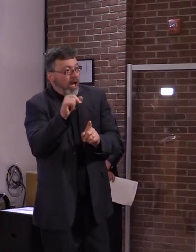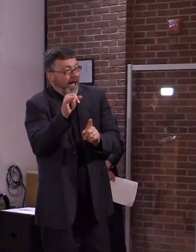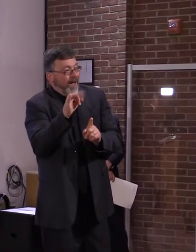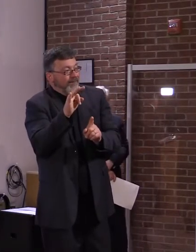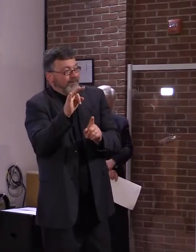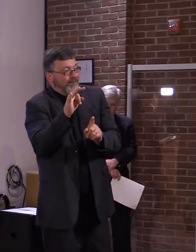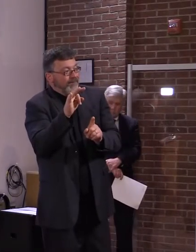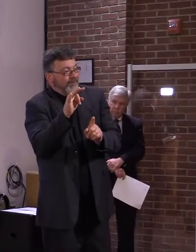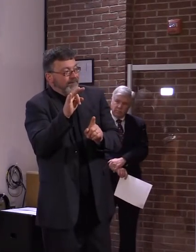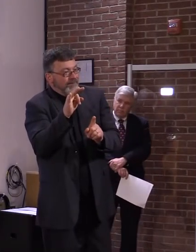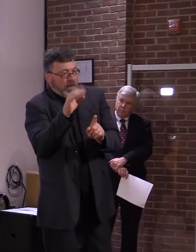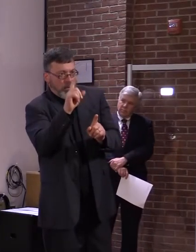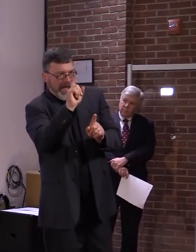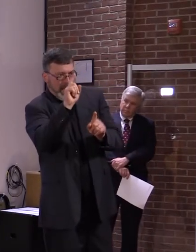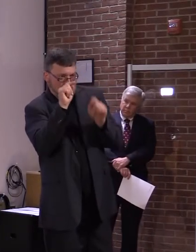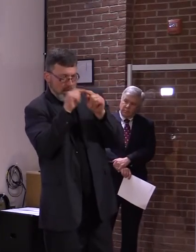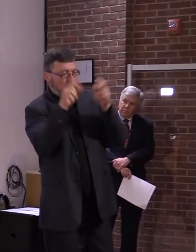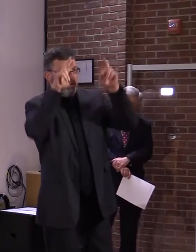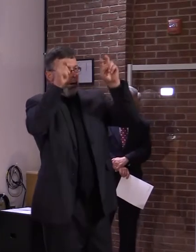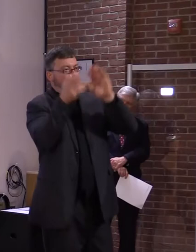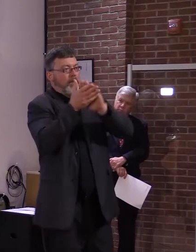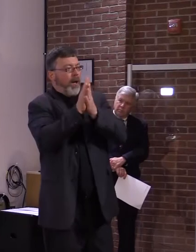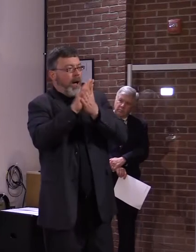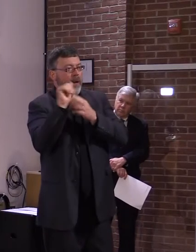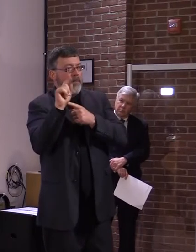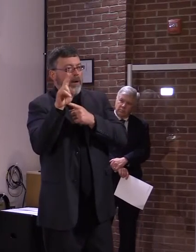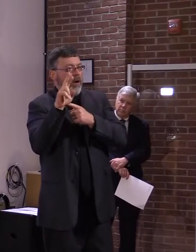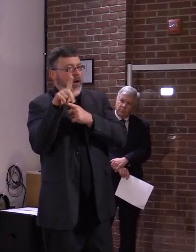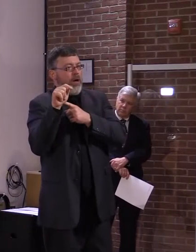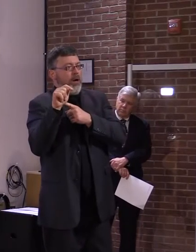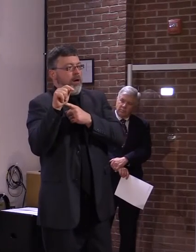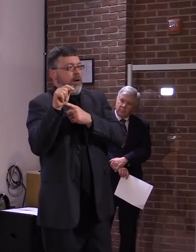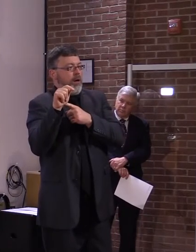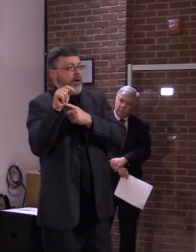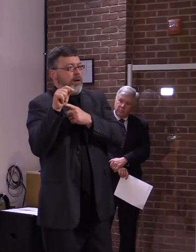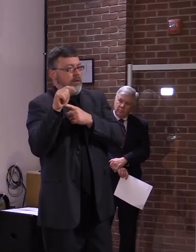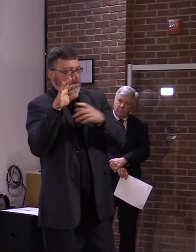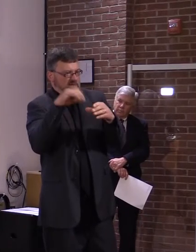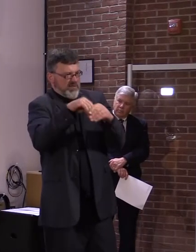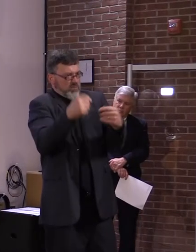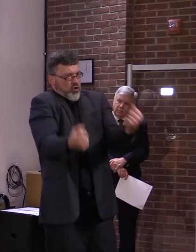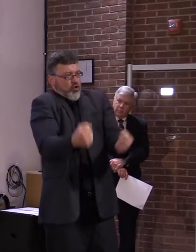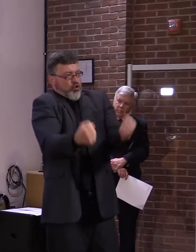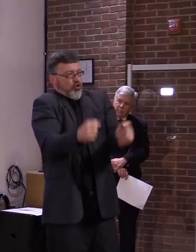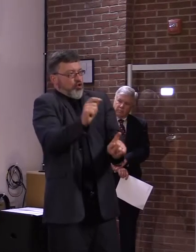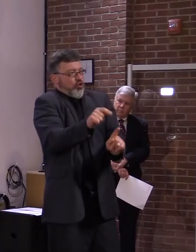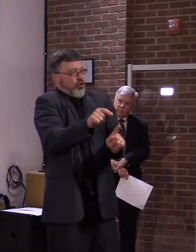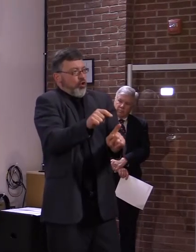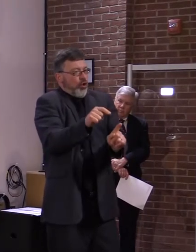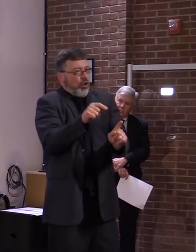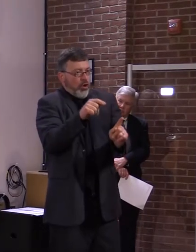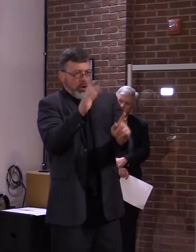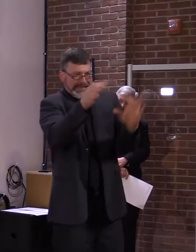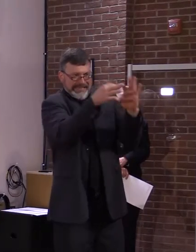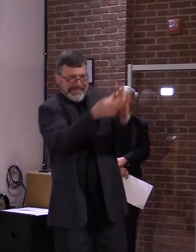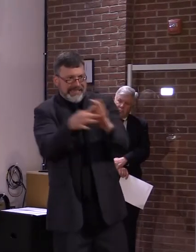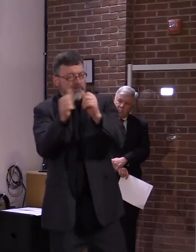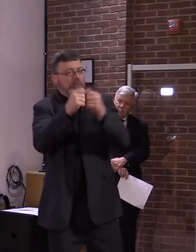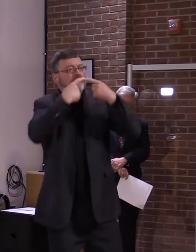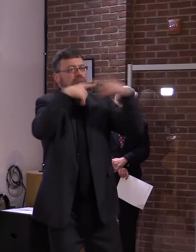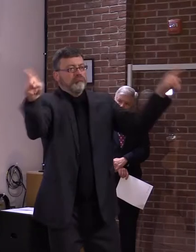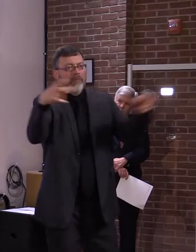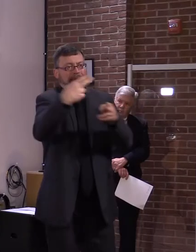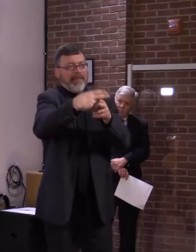So let's separate that. We have some work to do in developing this policy that wouldn't have addressed